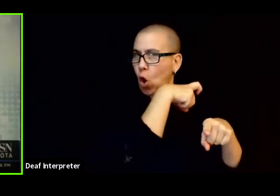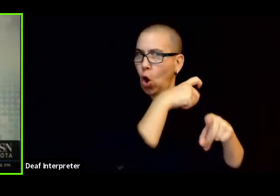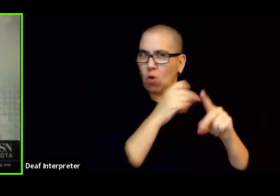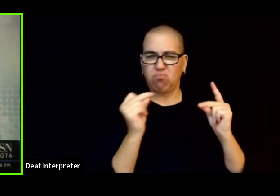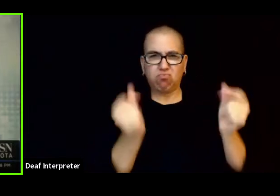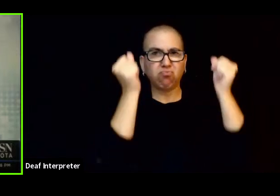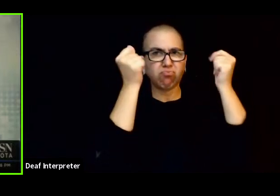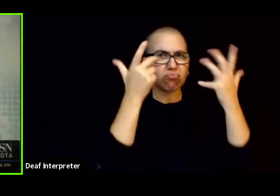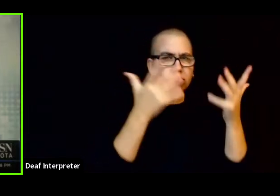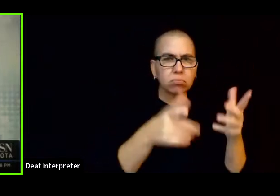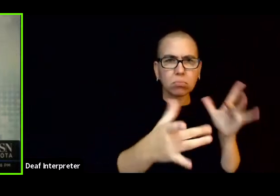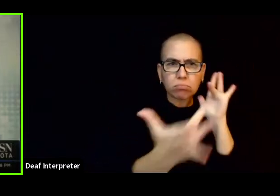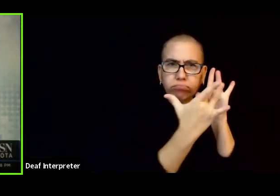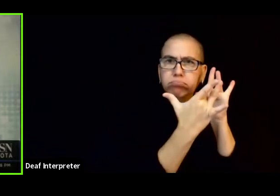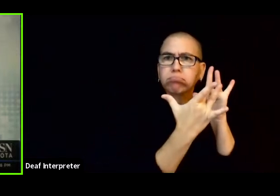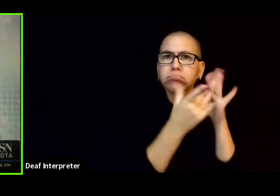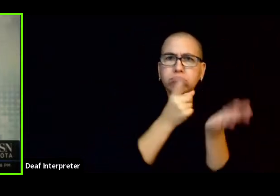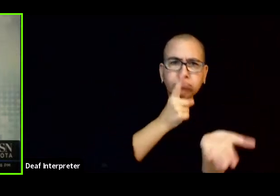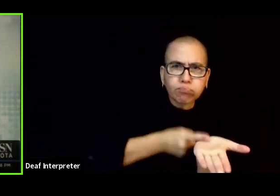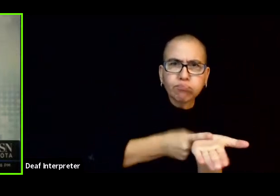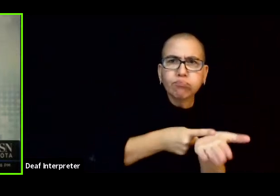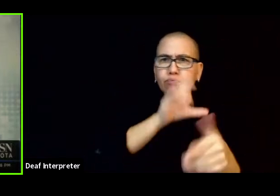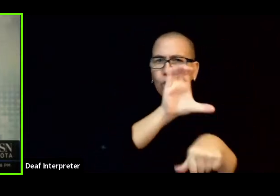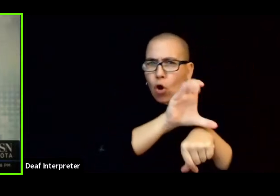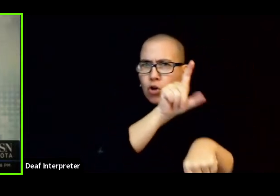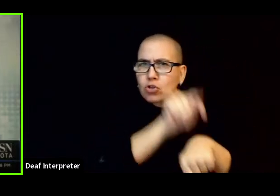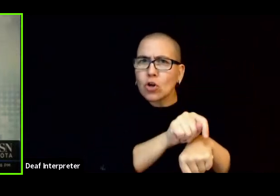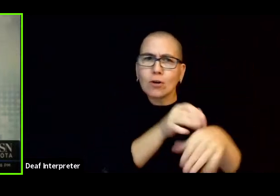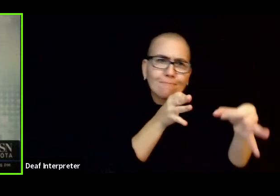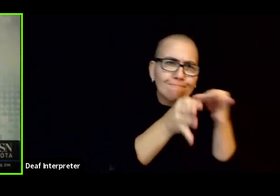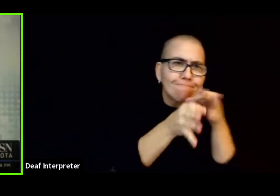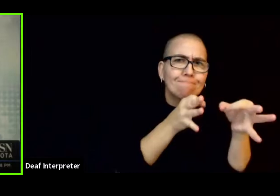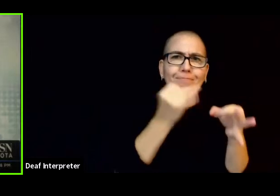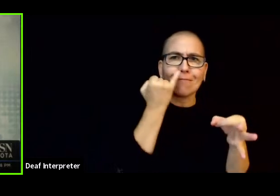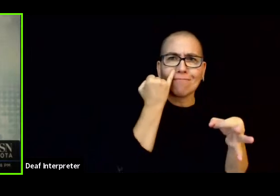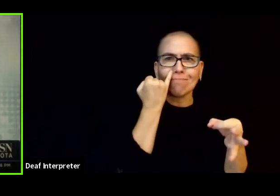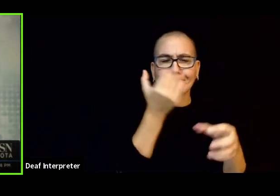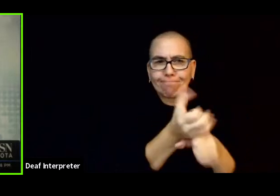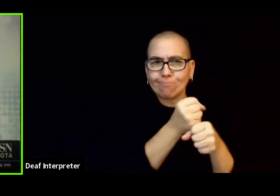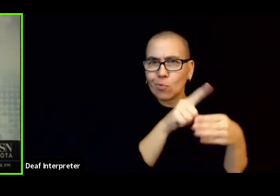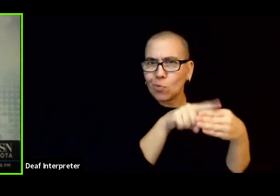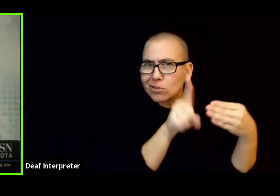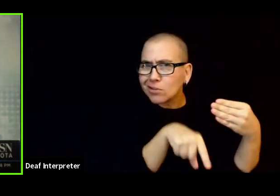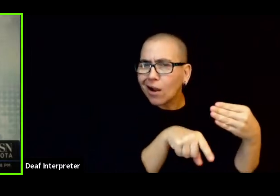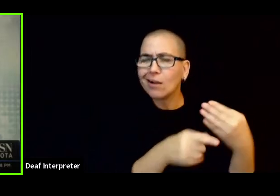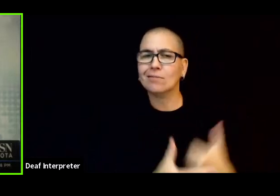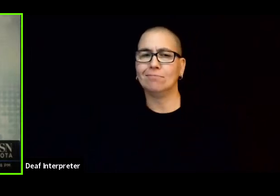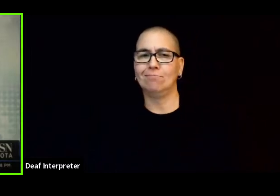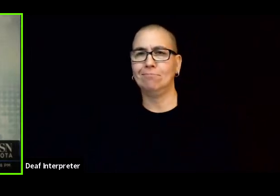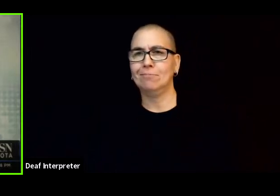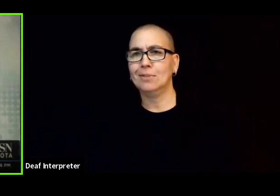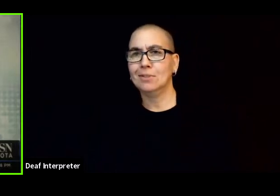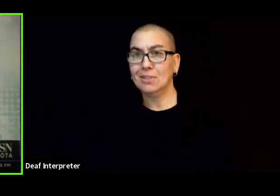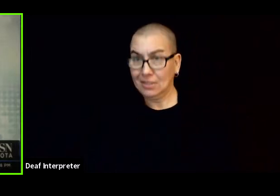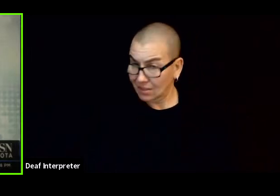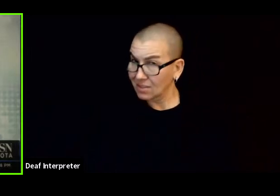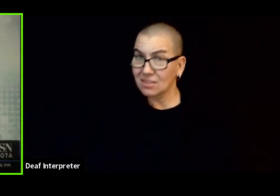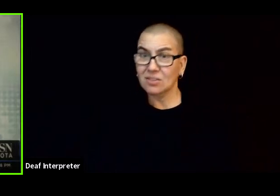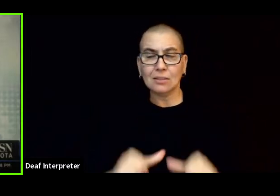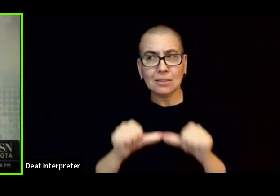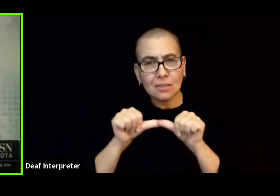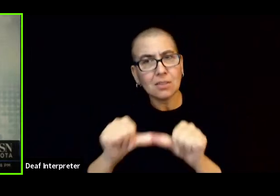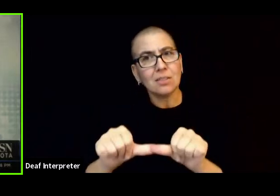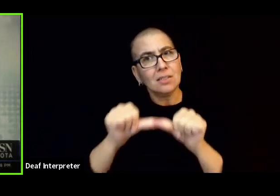next steps after receiving test results. We continue to provide extensive guidance, education, and technical assistance